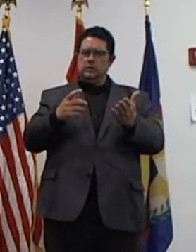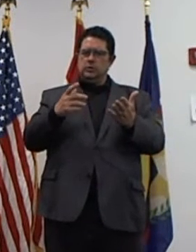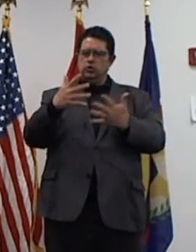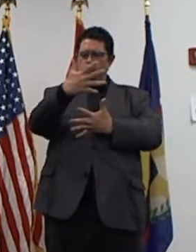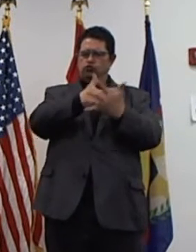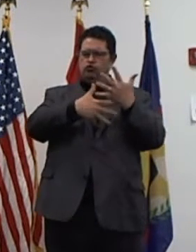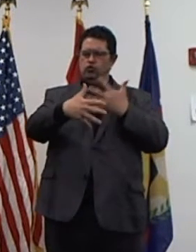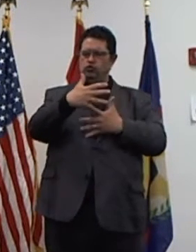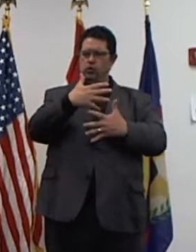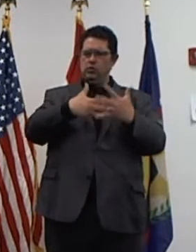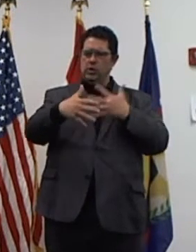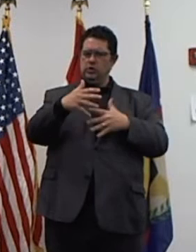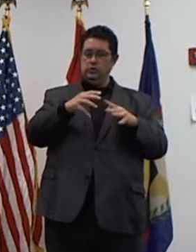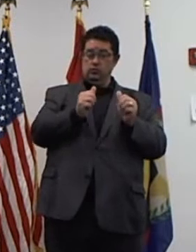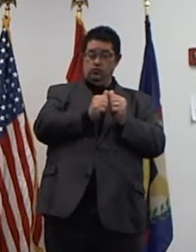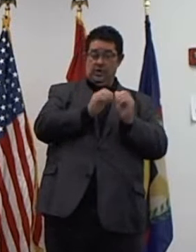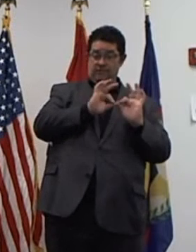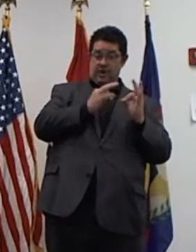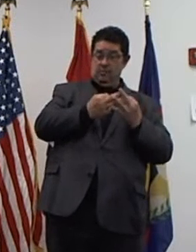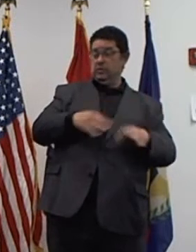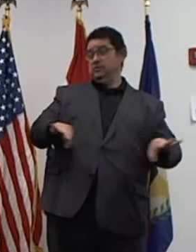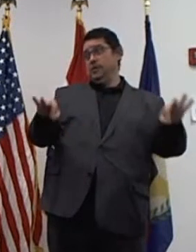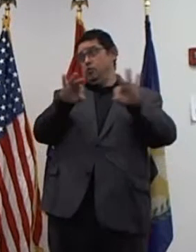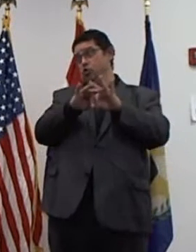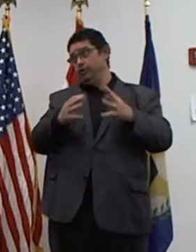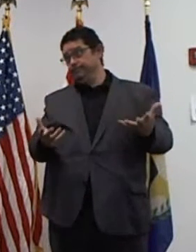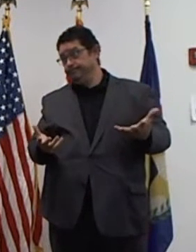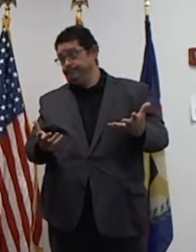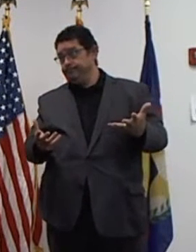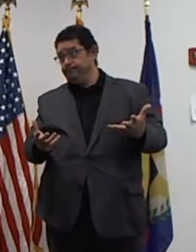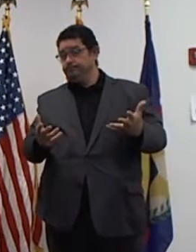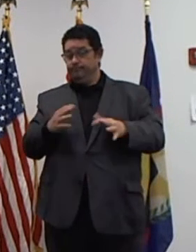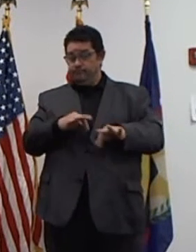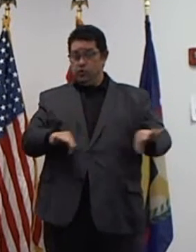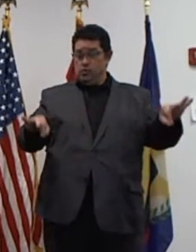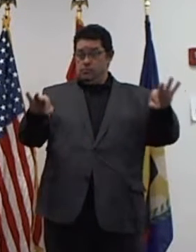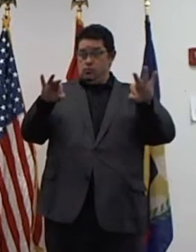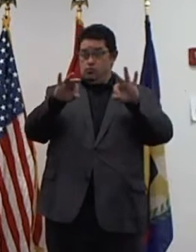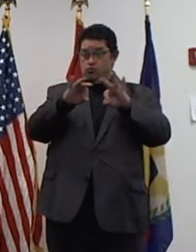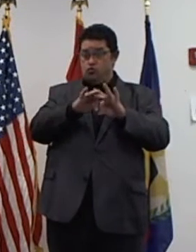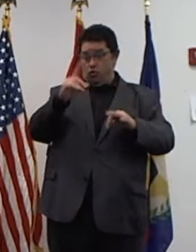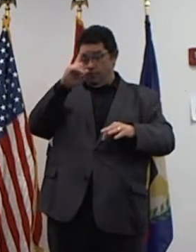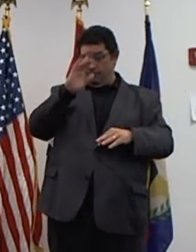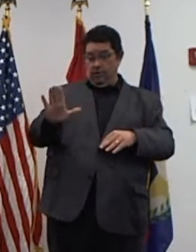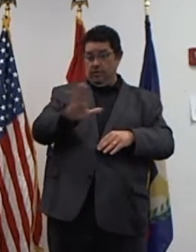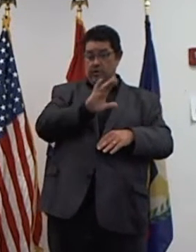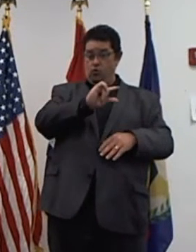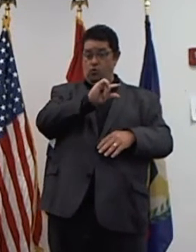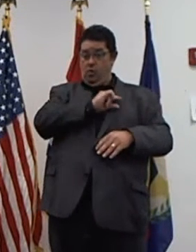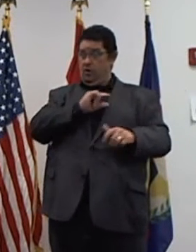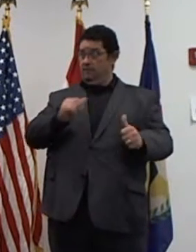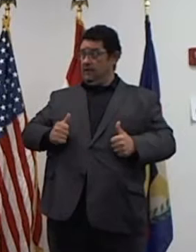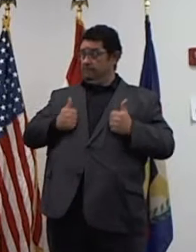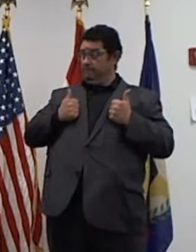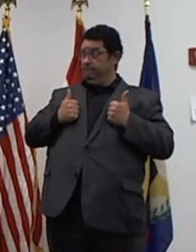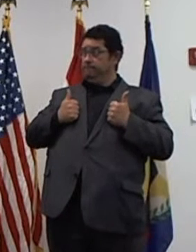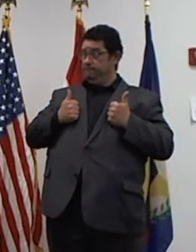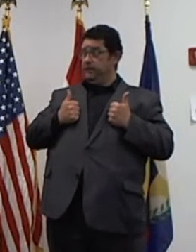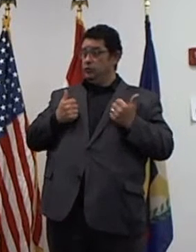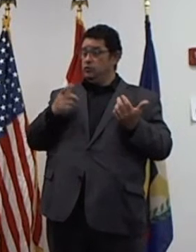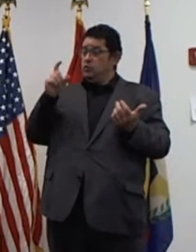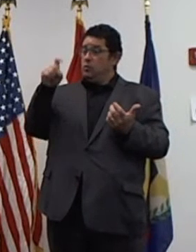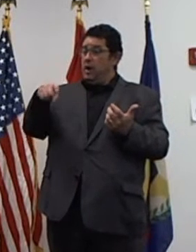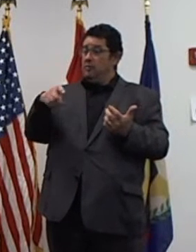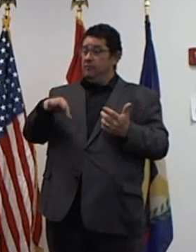social interaction with family members is very important, and it's very important to their quality of life. So we have to find a